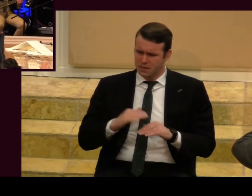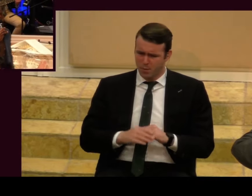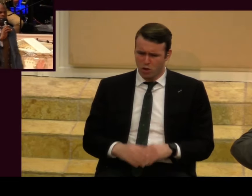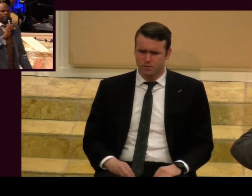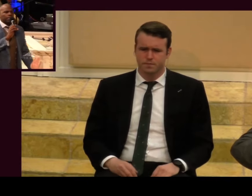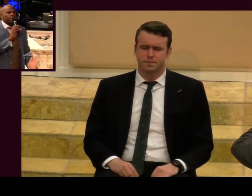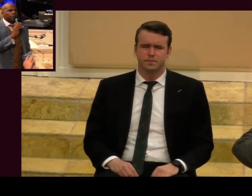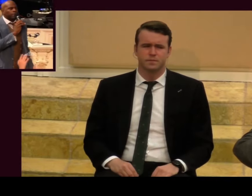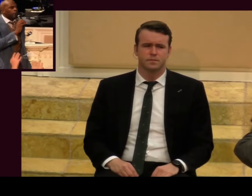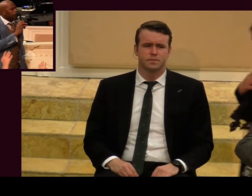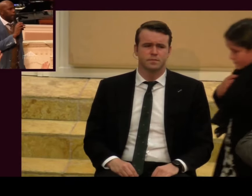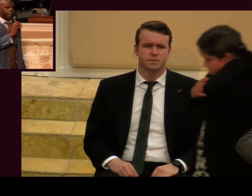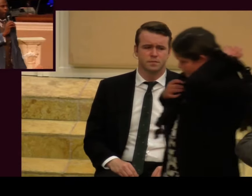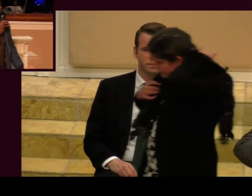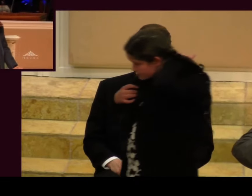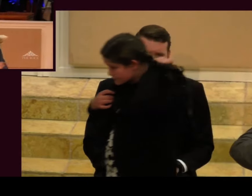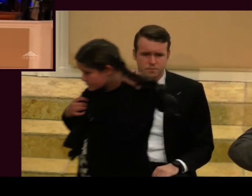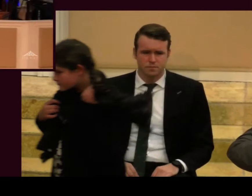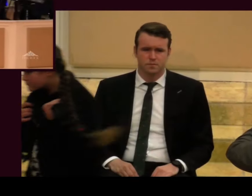Come on.